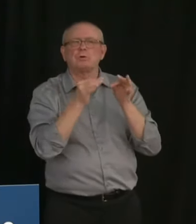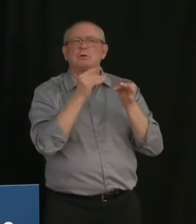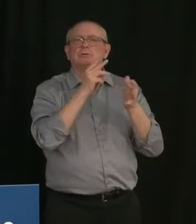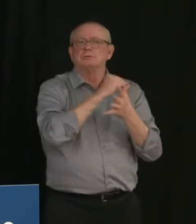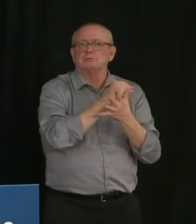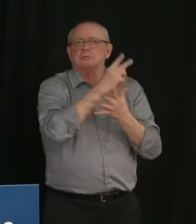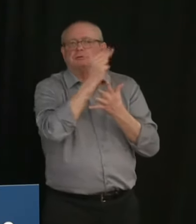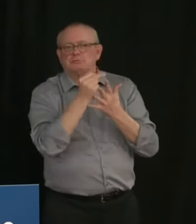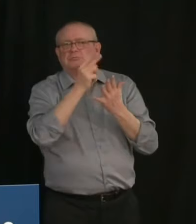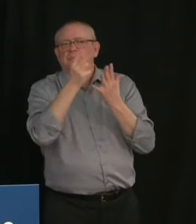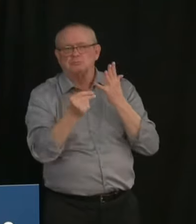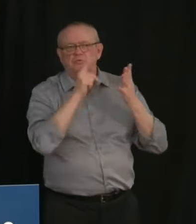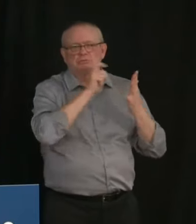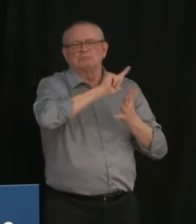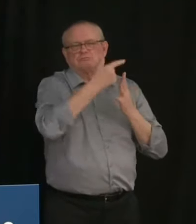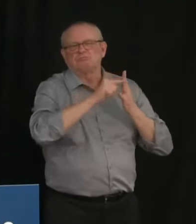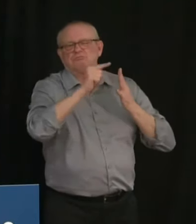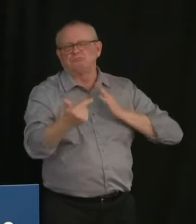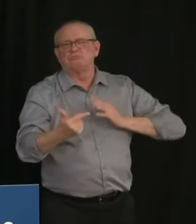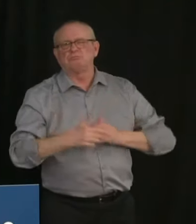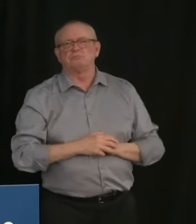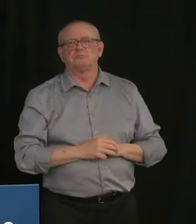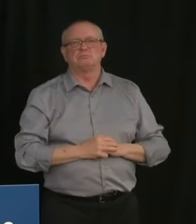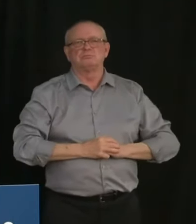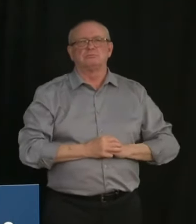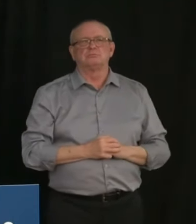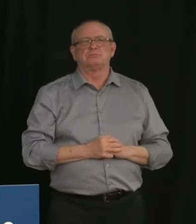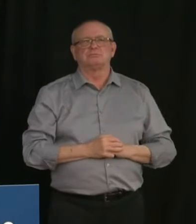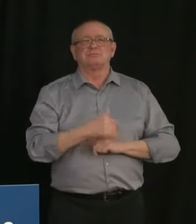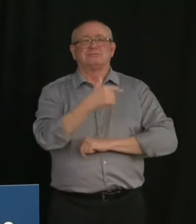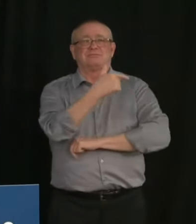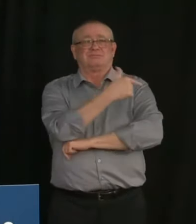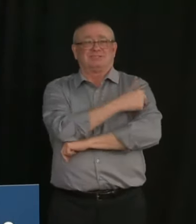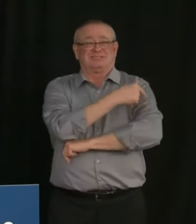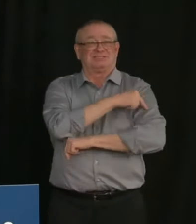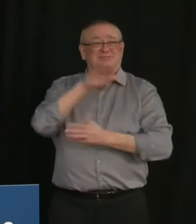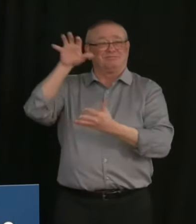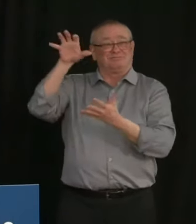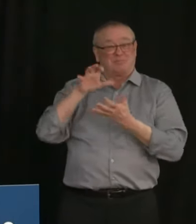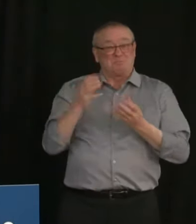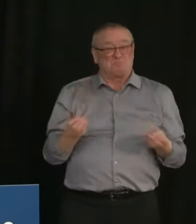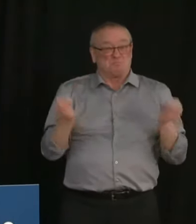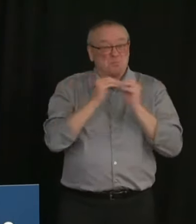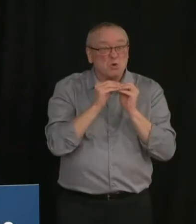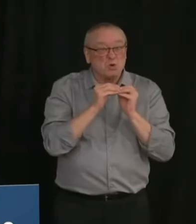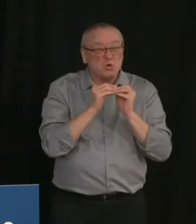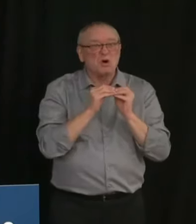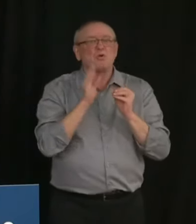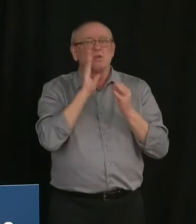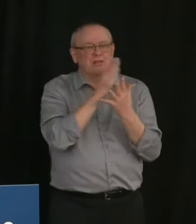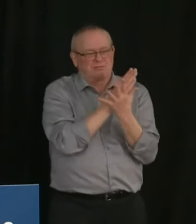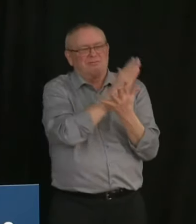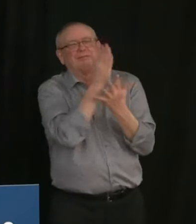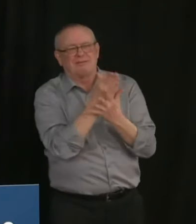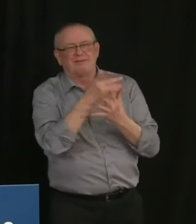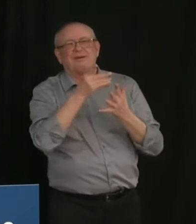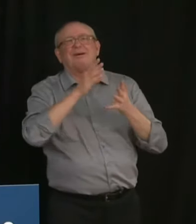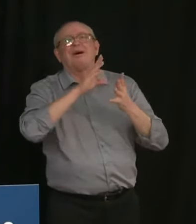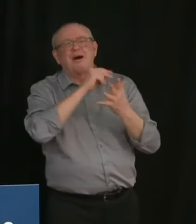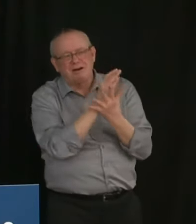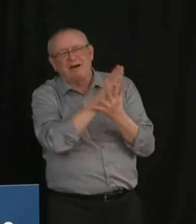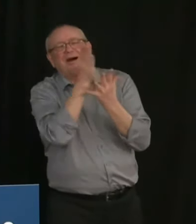forward. As soon as the supply increases, we will be able to start offering more first doses and expanding